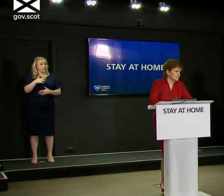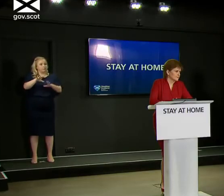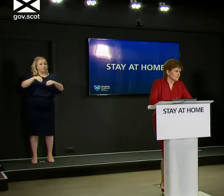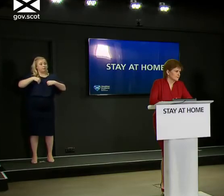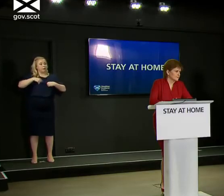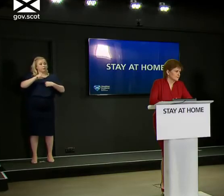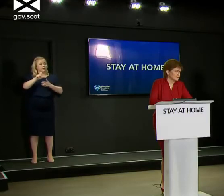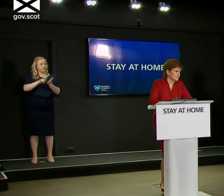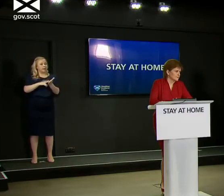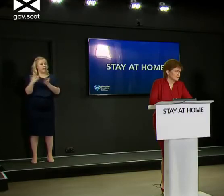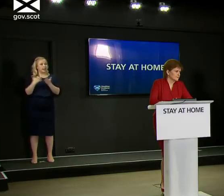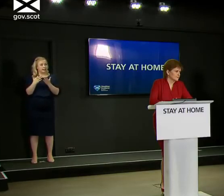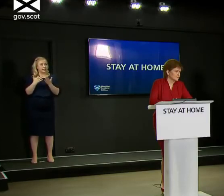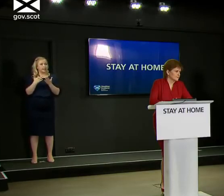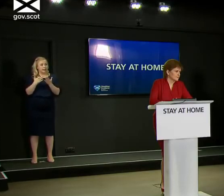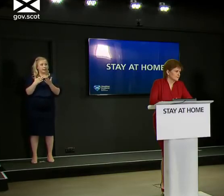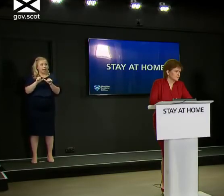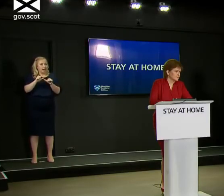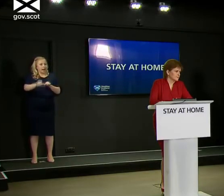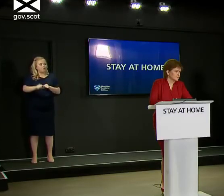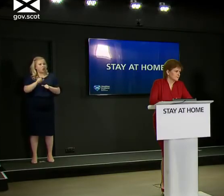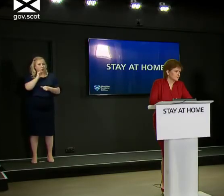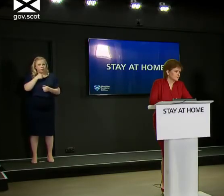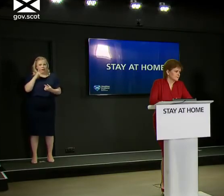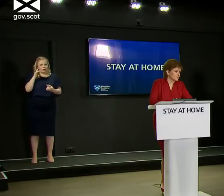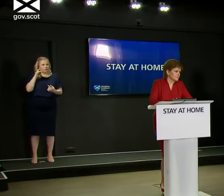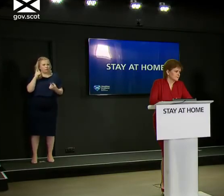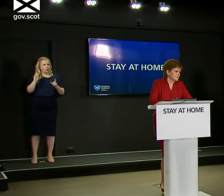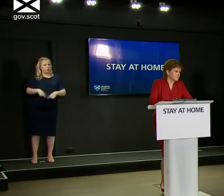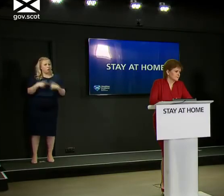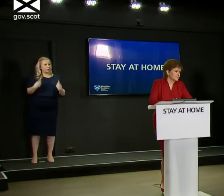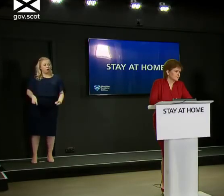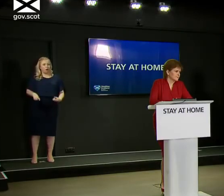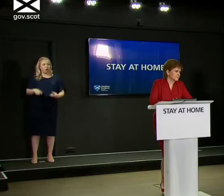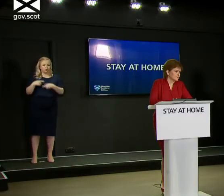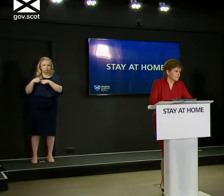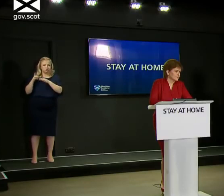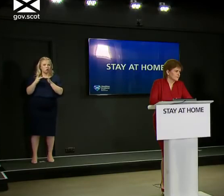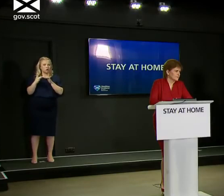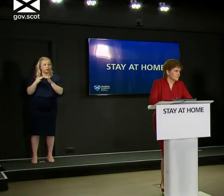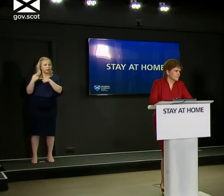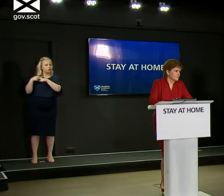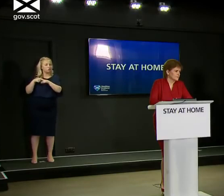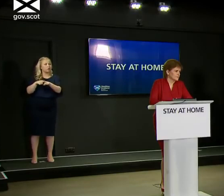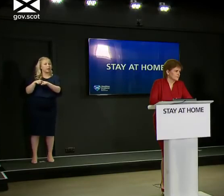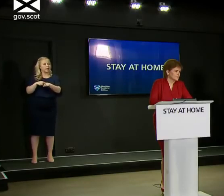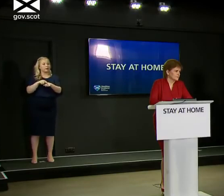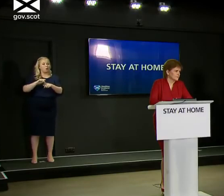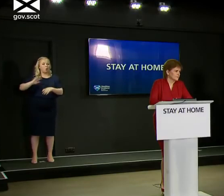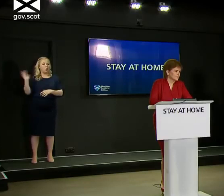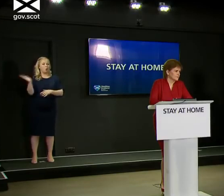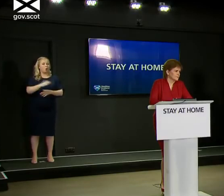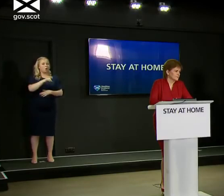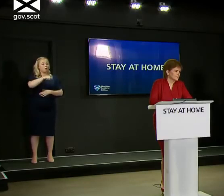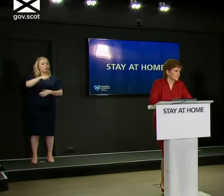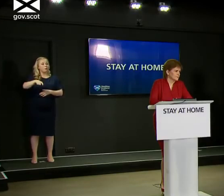subsequently, it's going to be impossible to contact trace all the people at those rallies. So will it be made